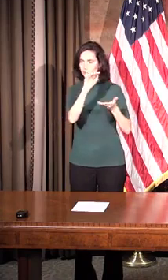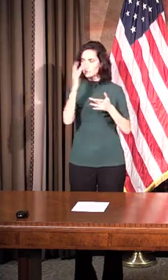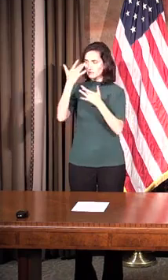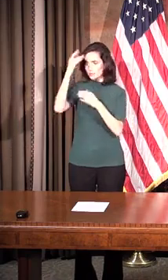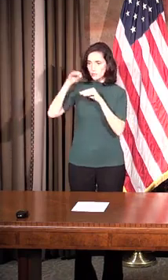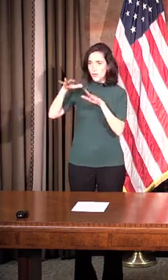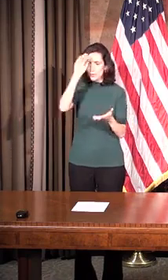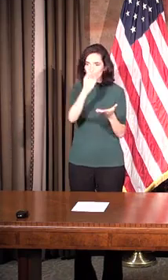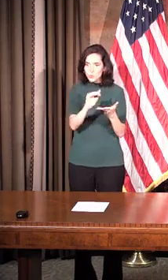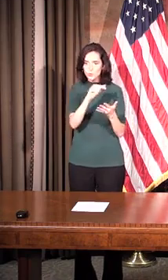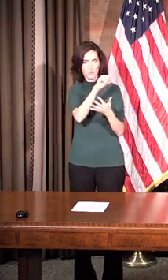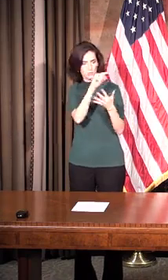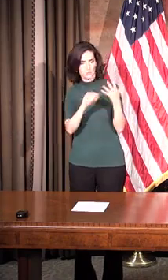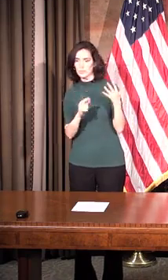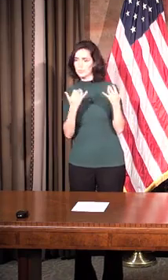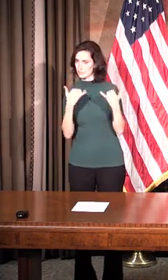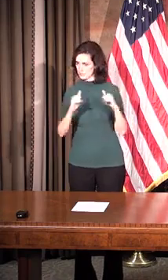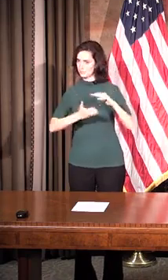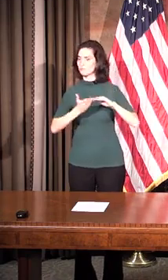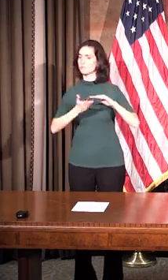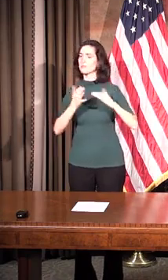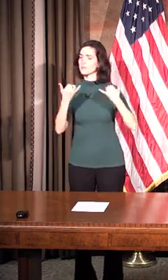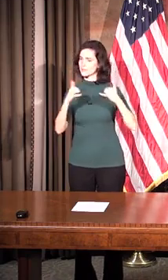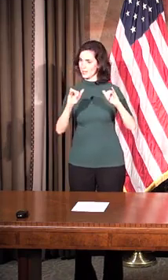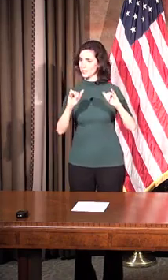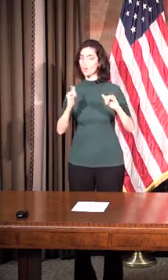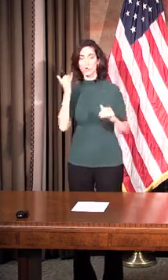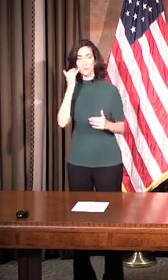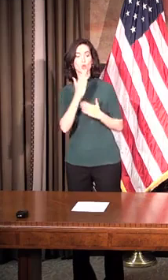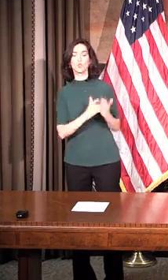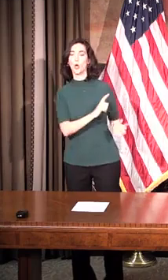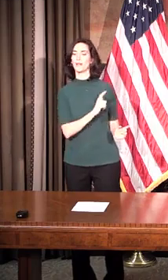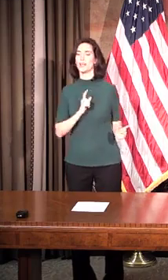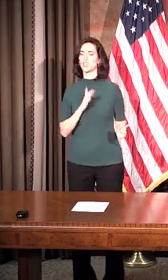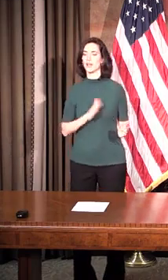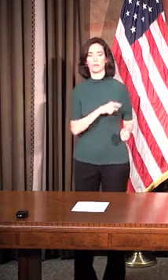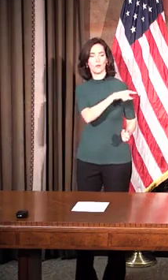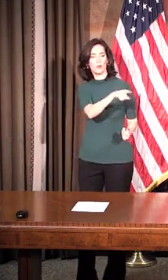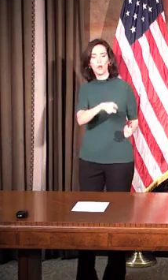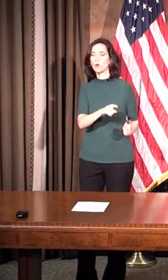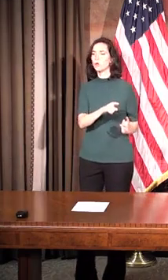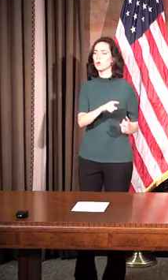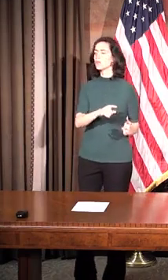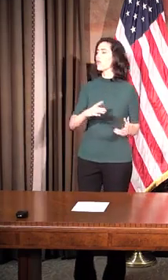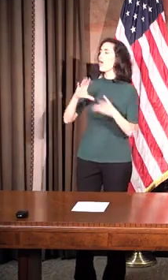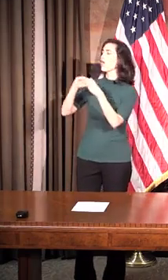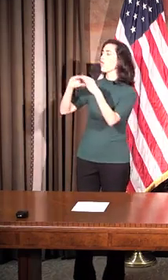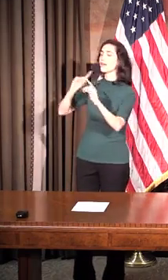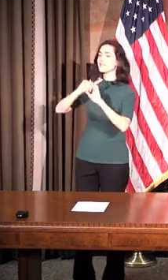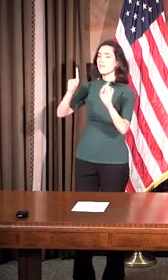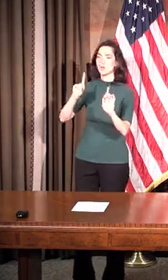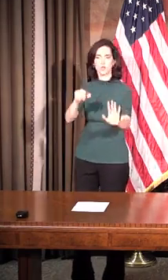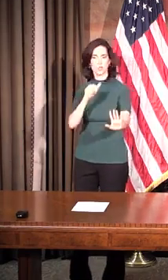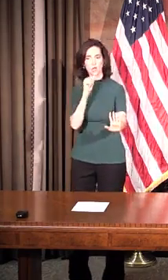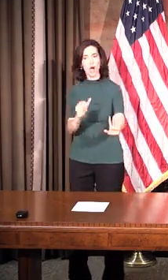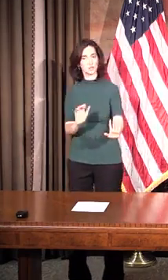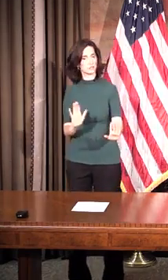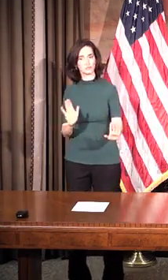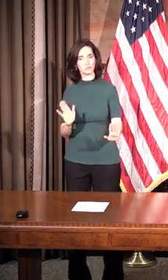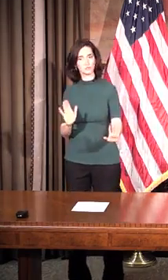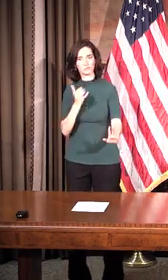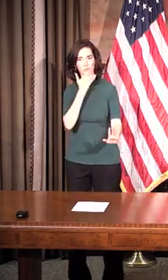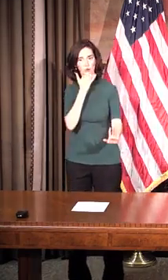in effect. And so if we have legislators out there saying something different, they ought not to be doing that. And